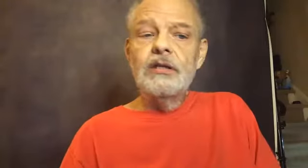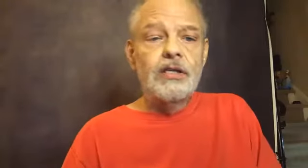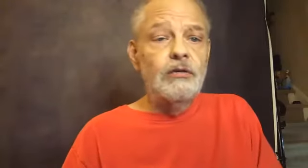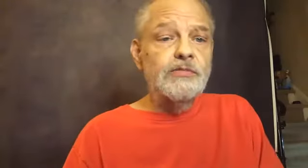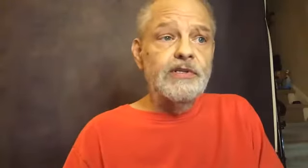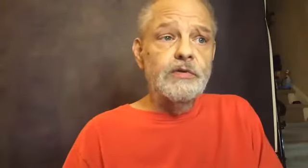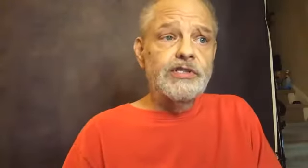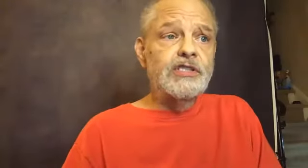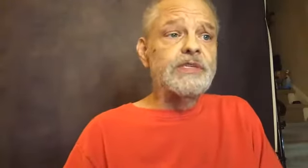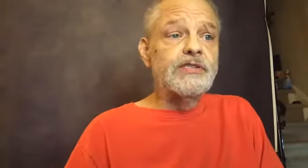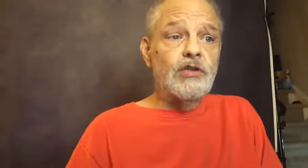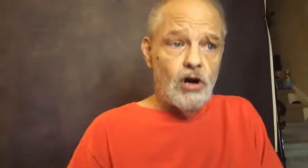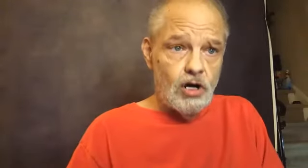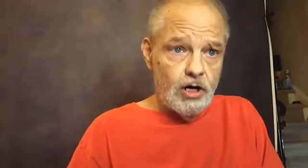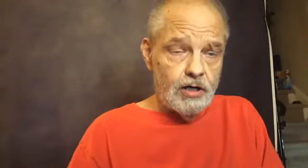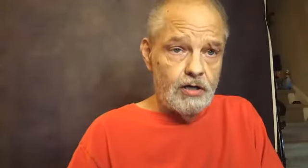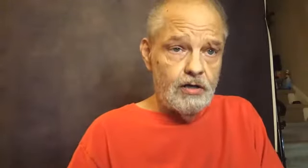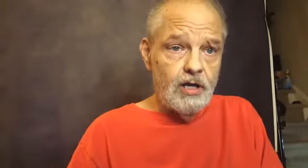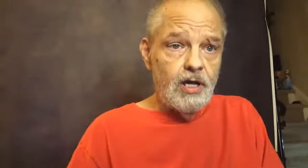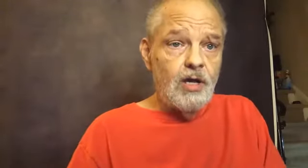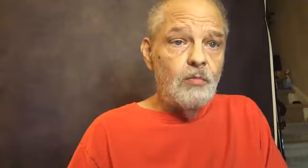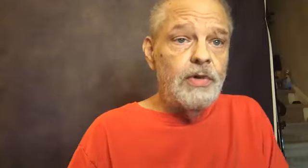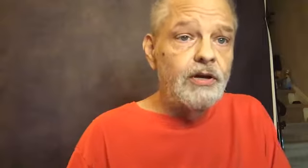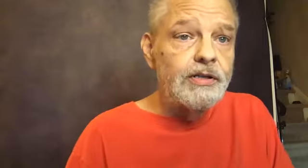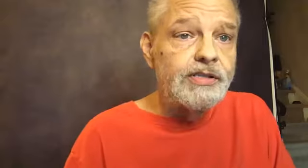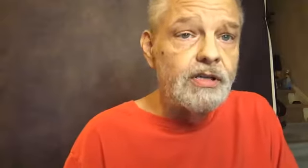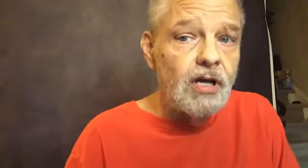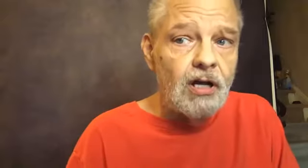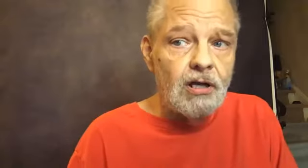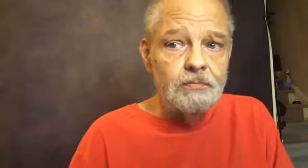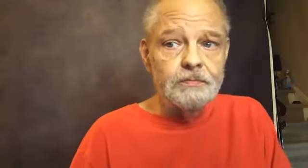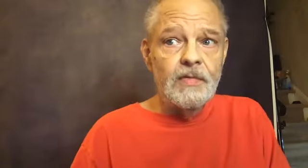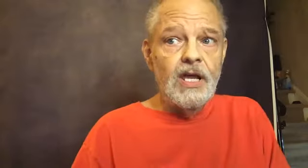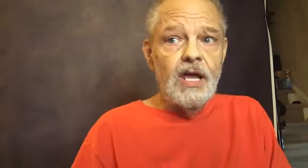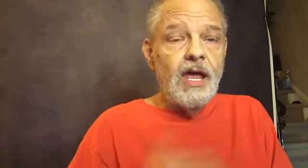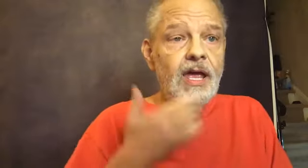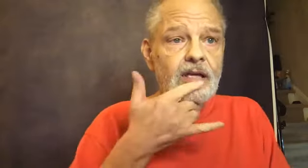Cued speech was just bizarre because it